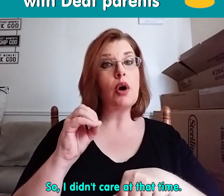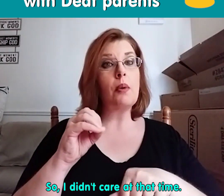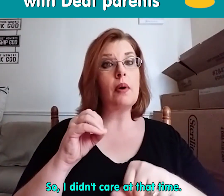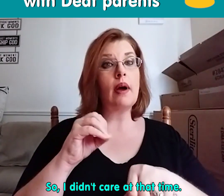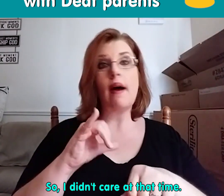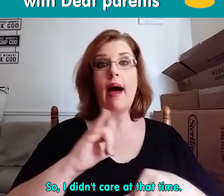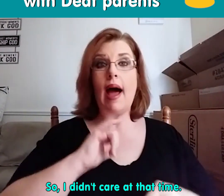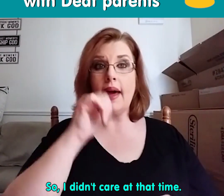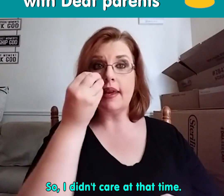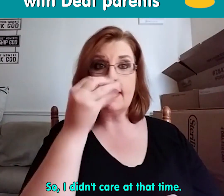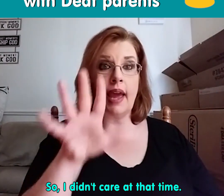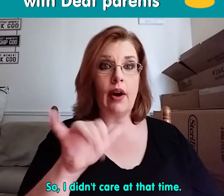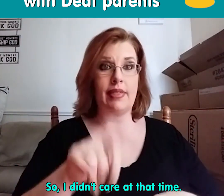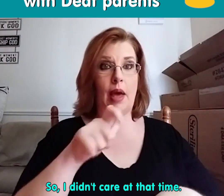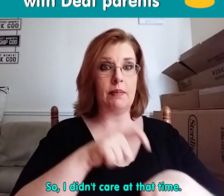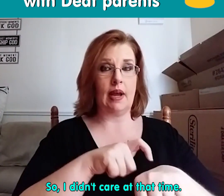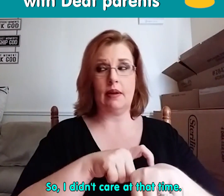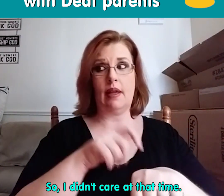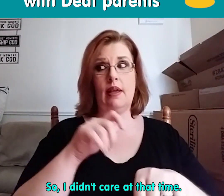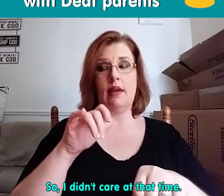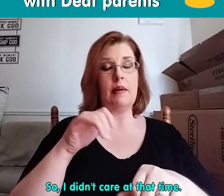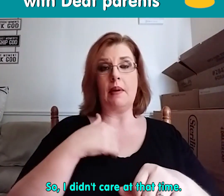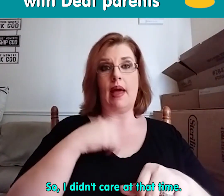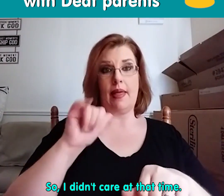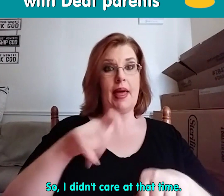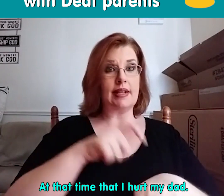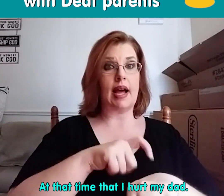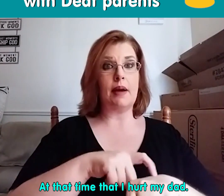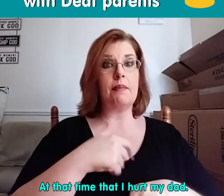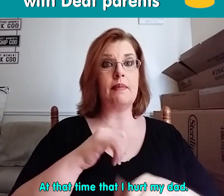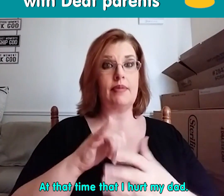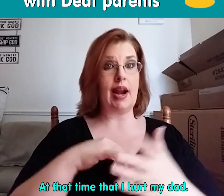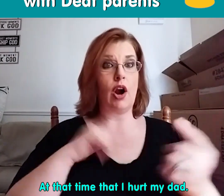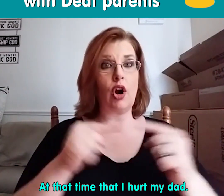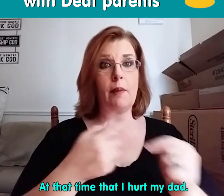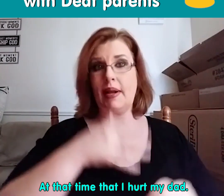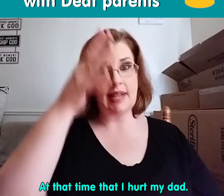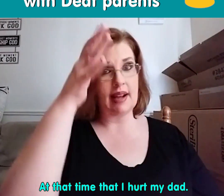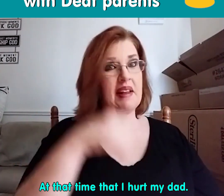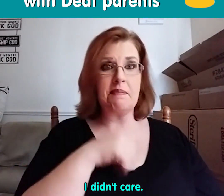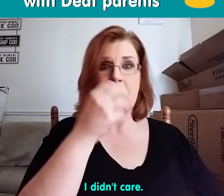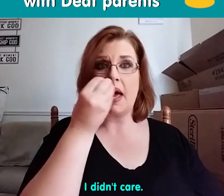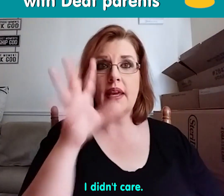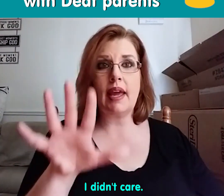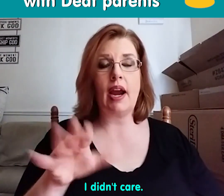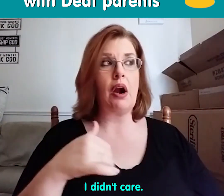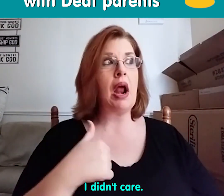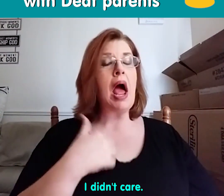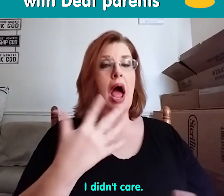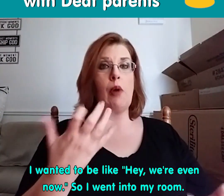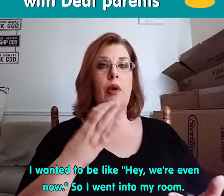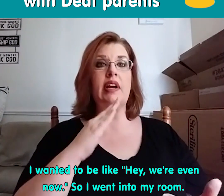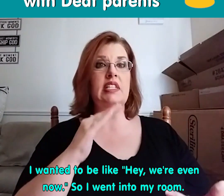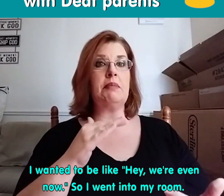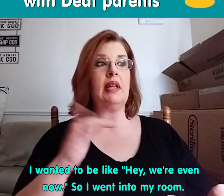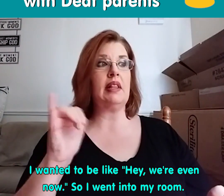So I didn't care at that time that I hurt my dad. I didn't care. I wanted it to be